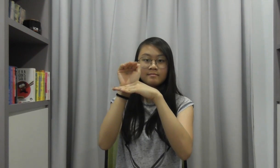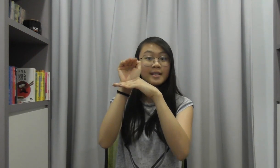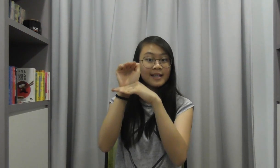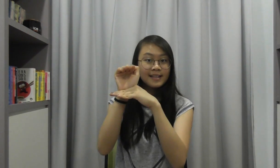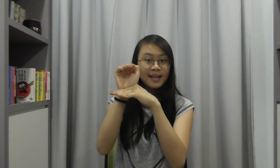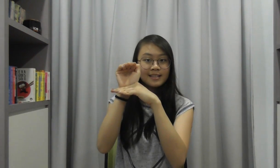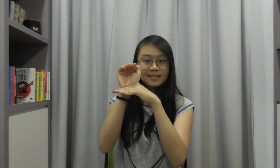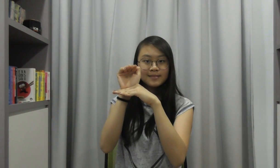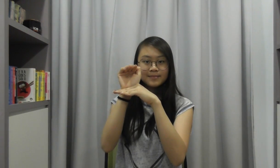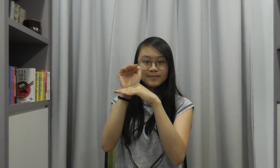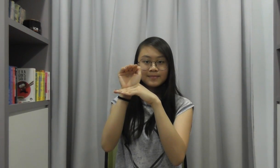Night.